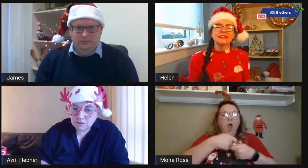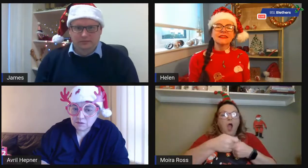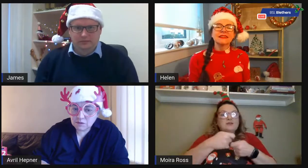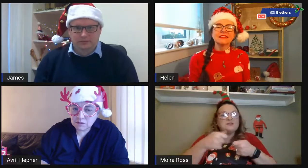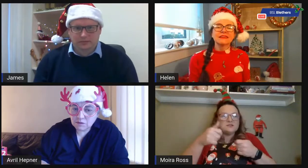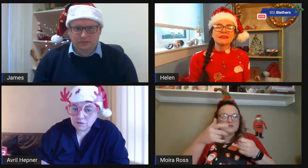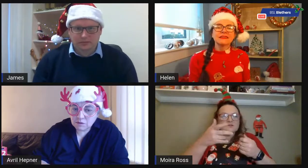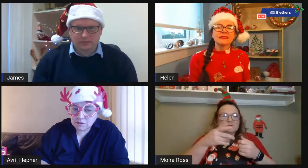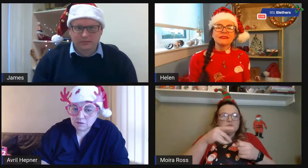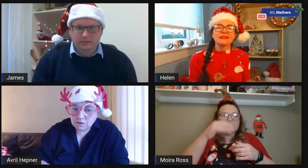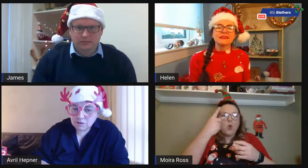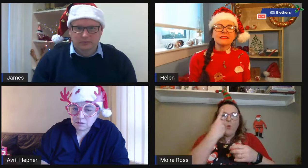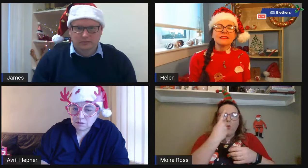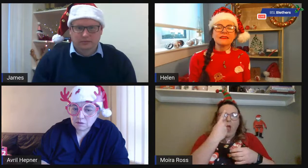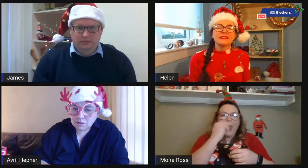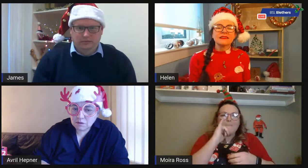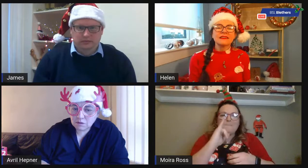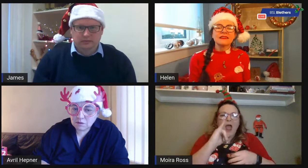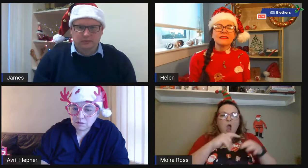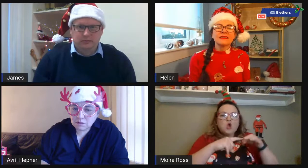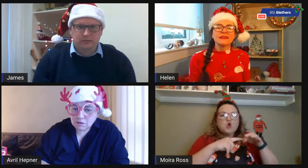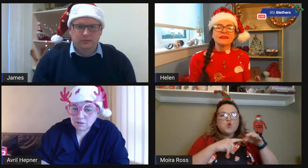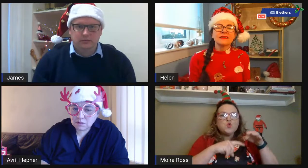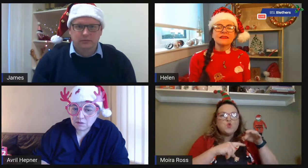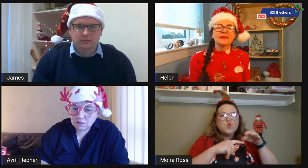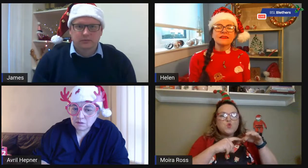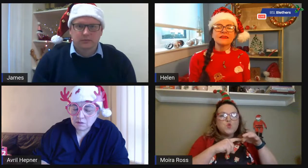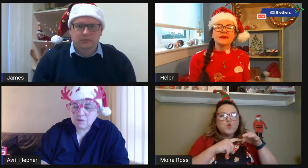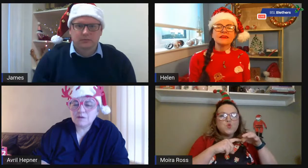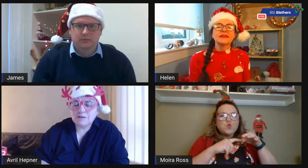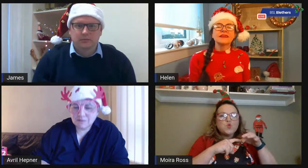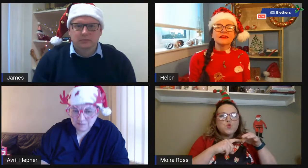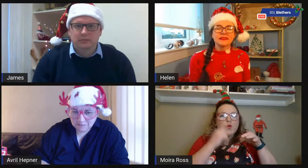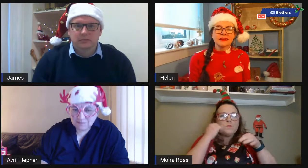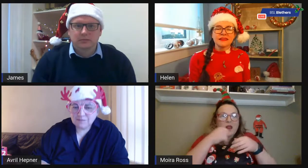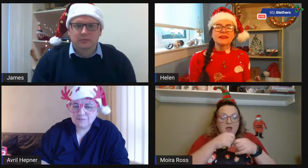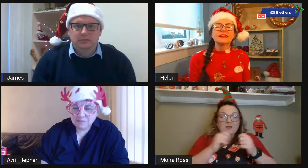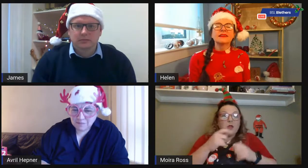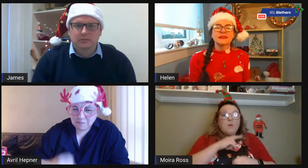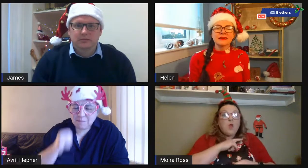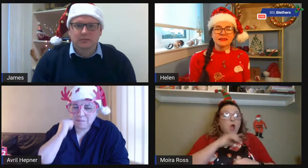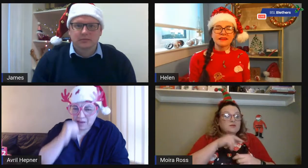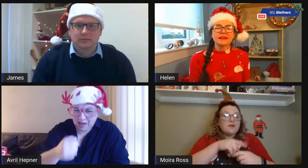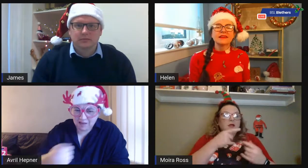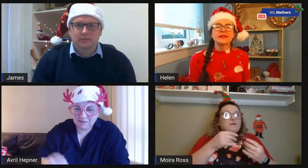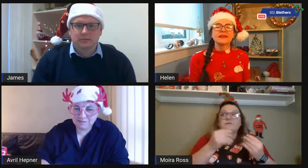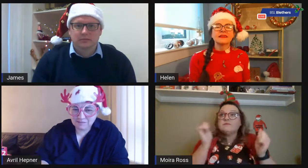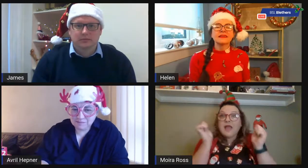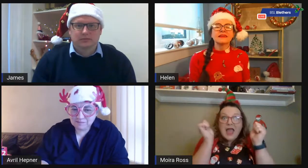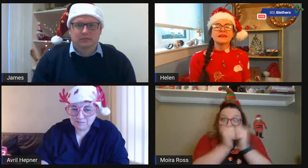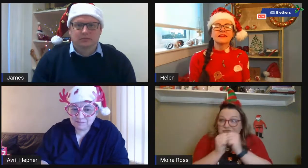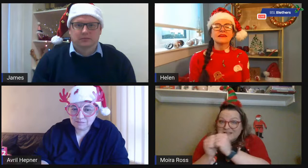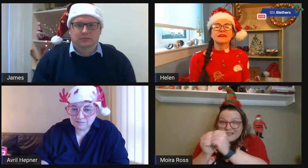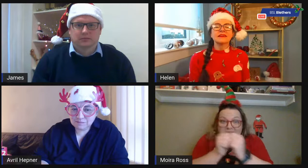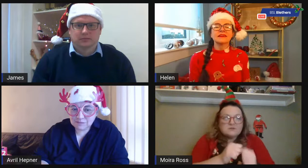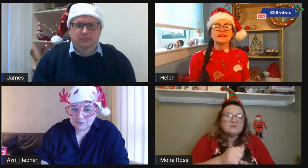cards. Honestly, we play cards all the time. One bad cue, one bad queen. Scabby